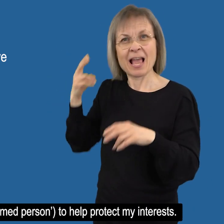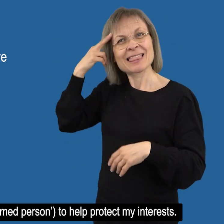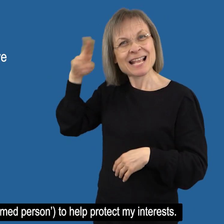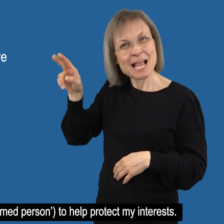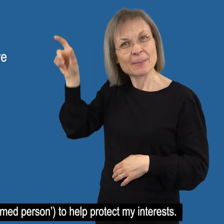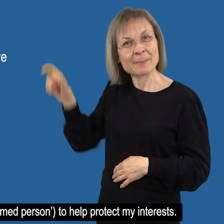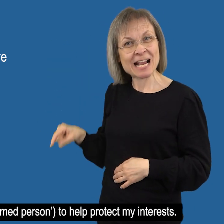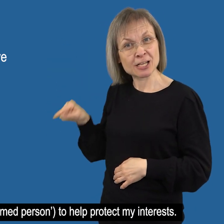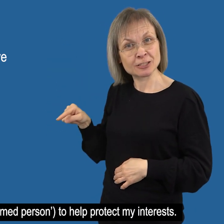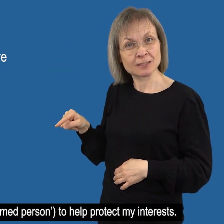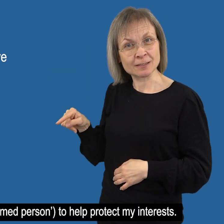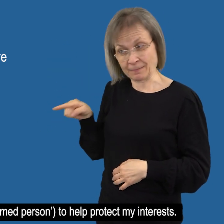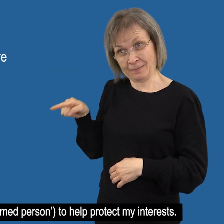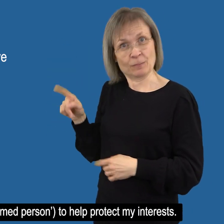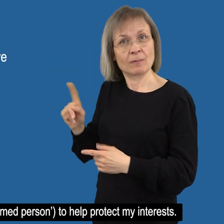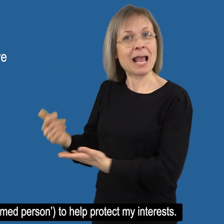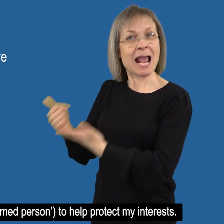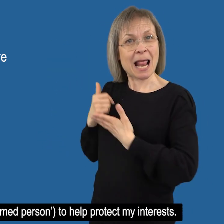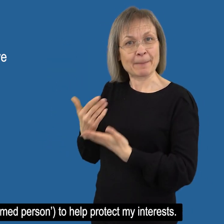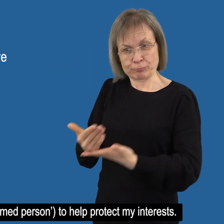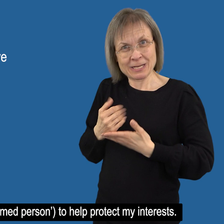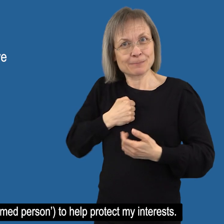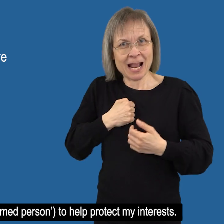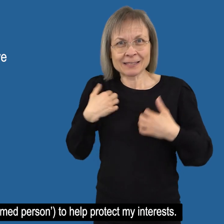person, to help protect my interests.